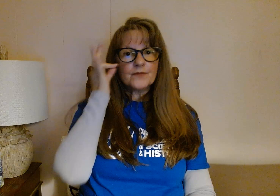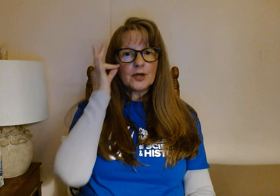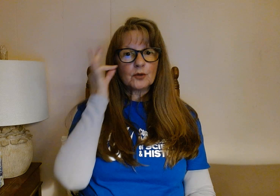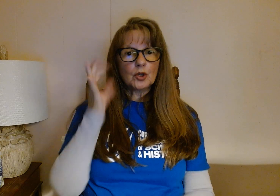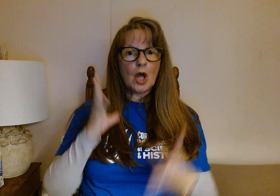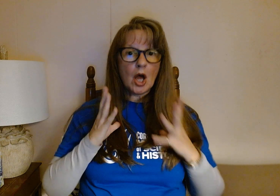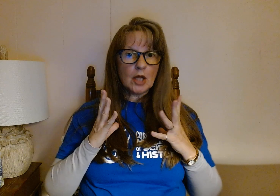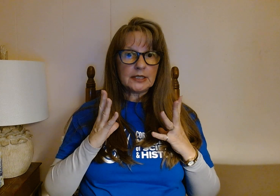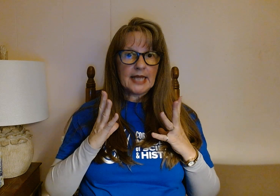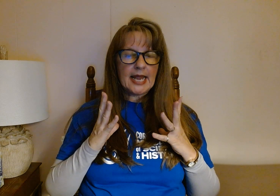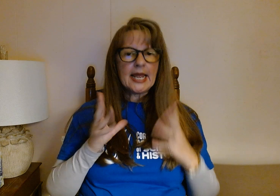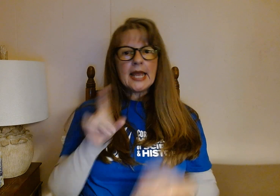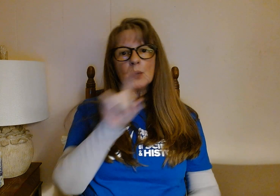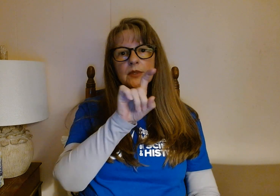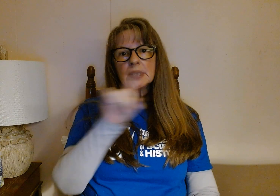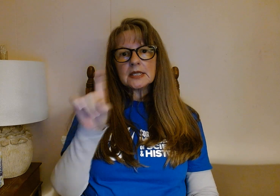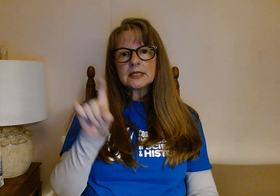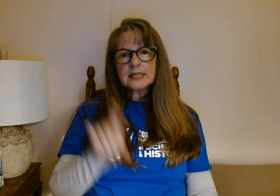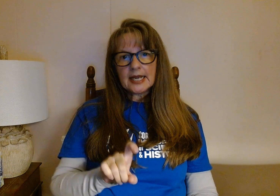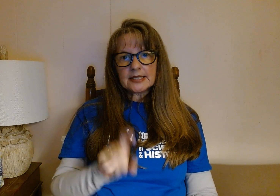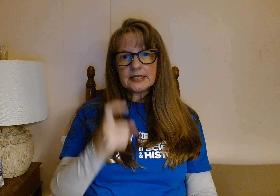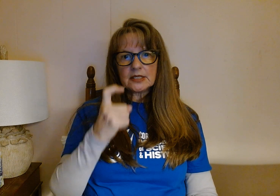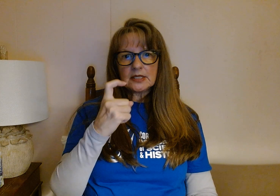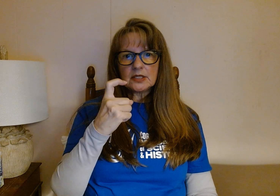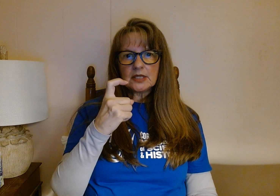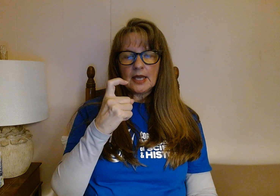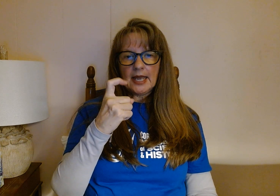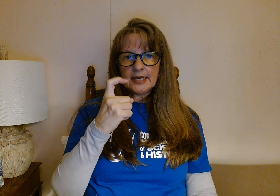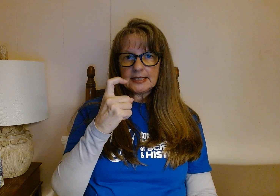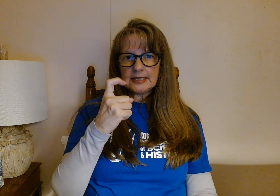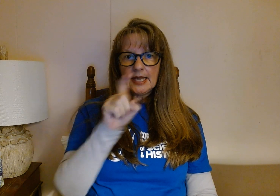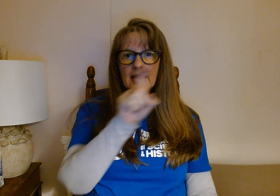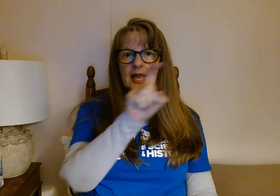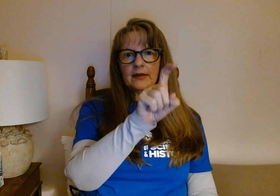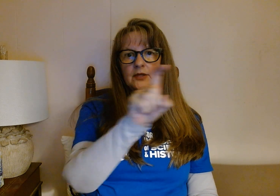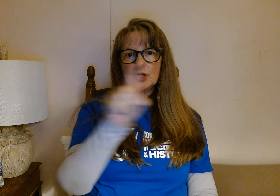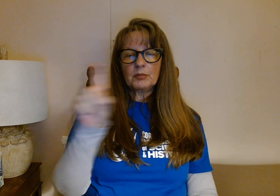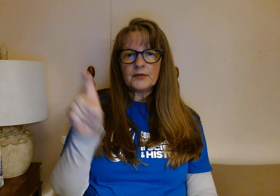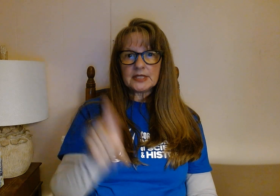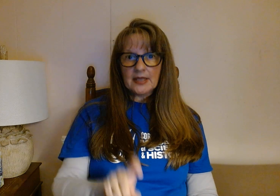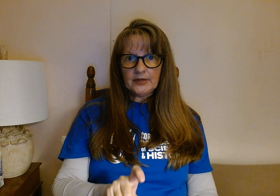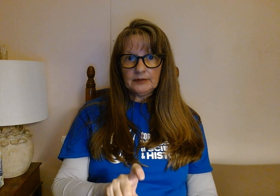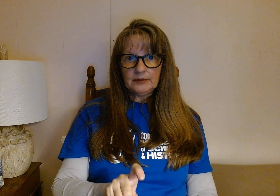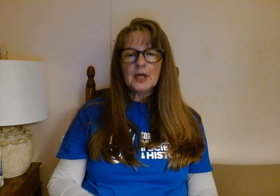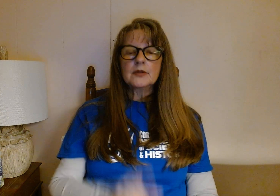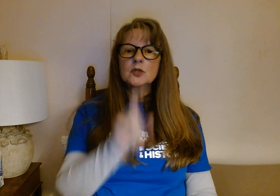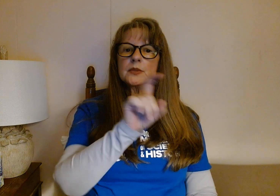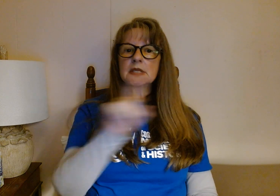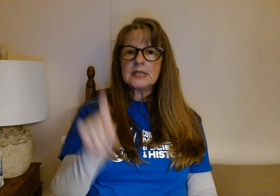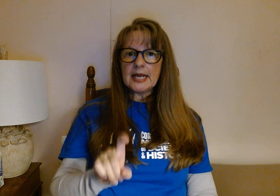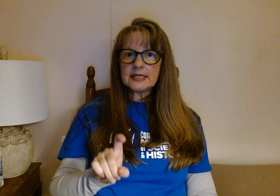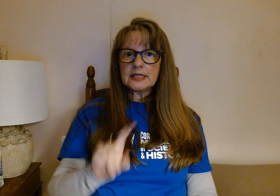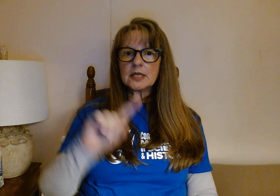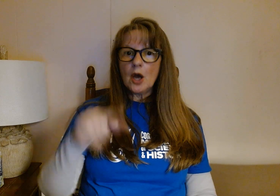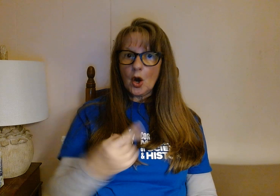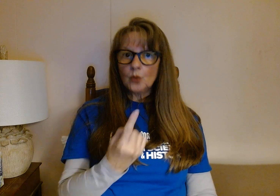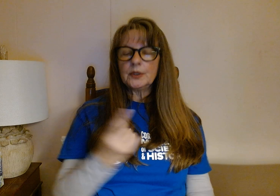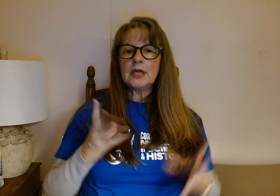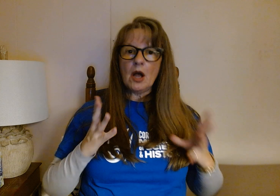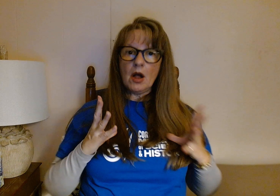federal holiday, it was a Texas. This is a X and the shape of a 7. This was a Texas only